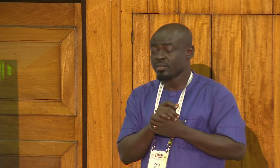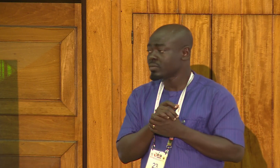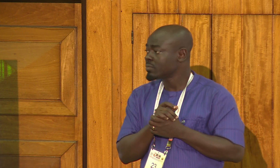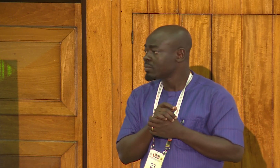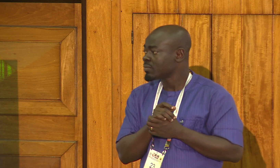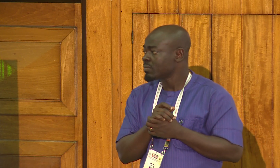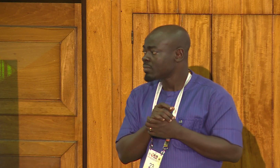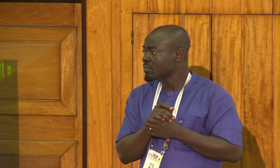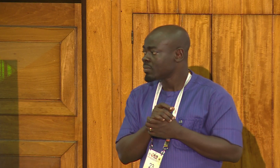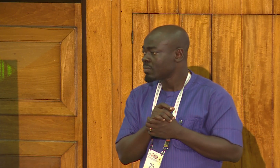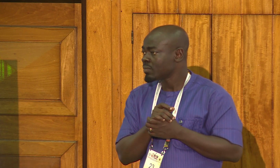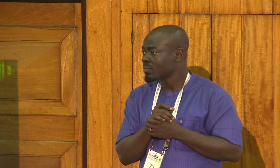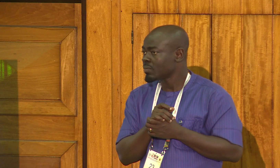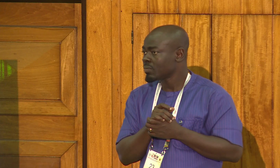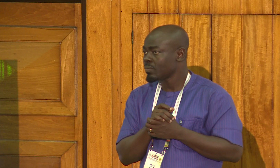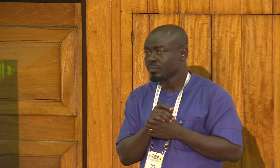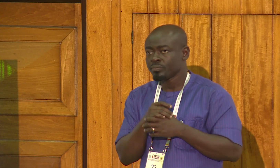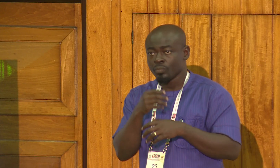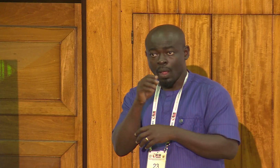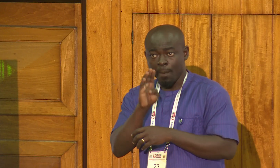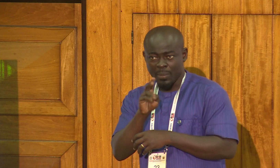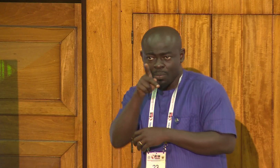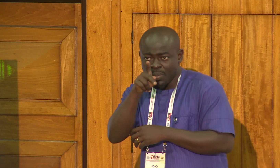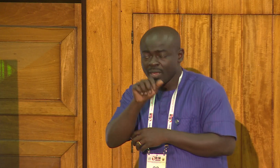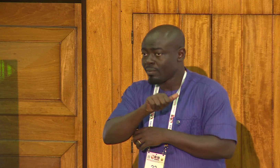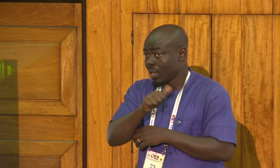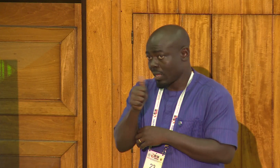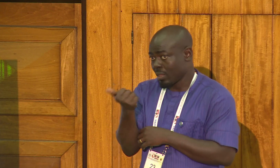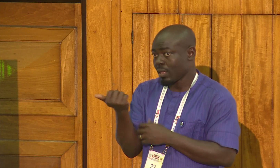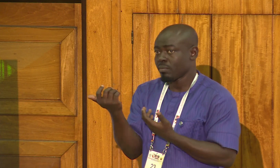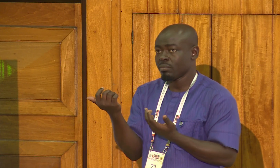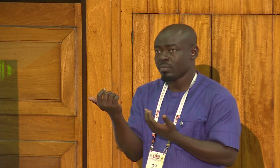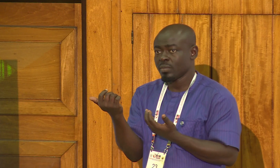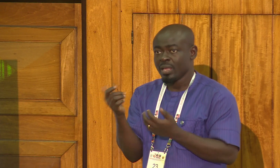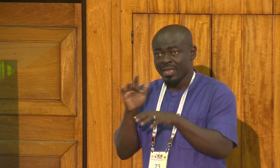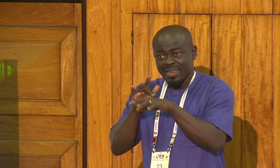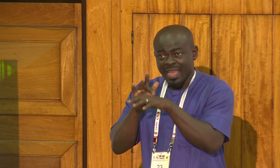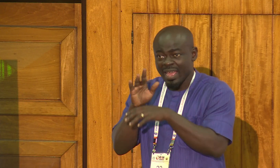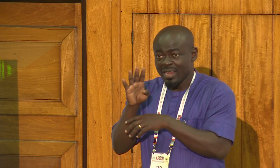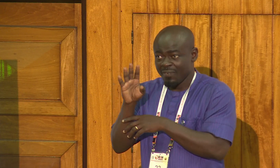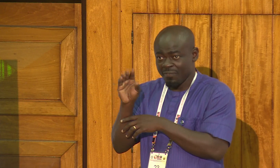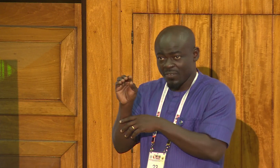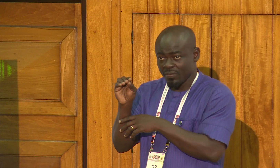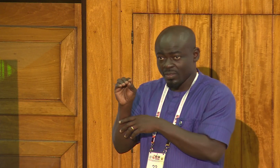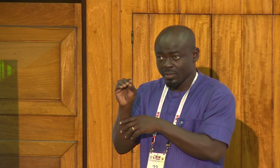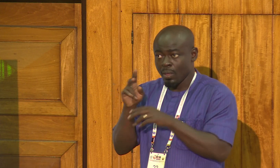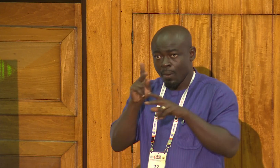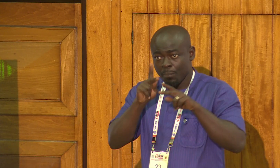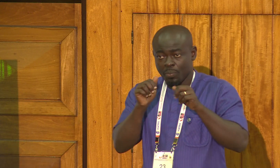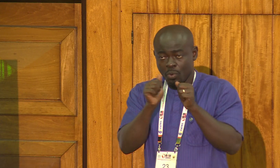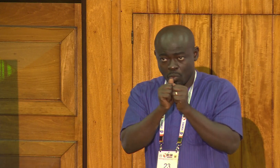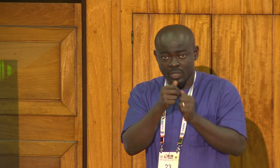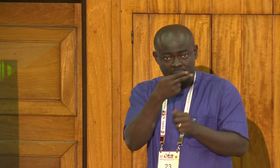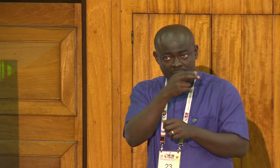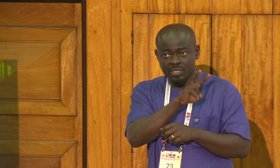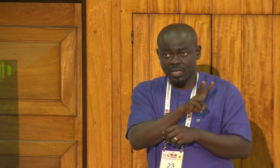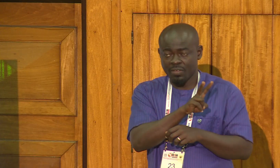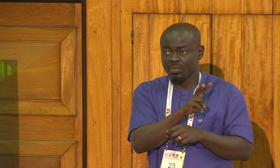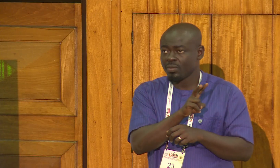disease, hypertension, etc., usually in their early 50s. But people with HIV, we're talking about